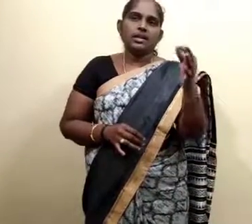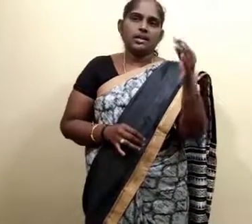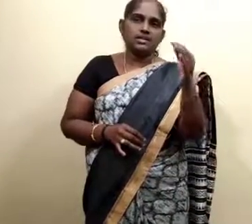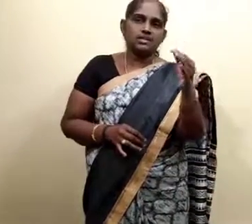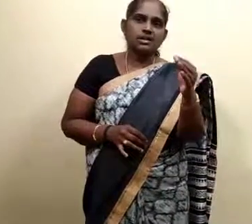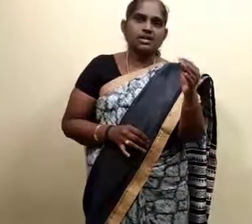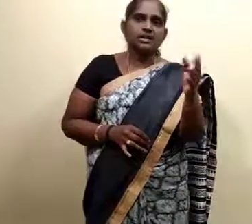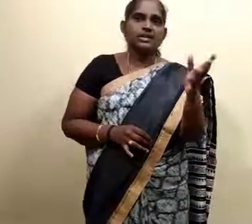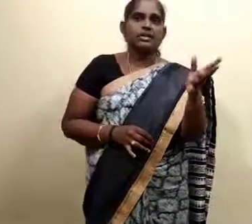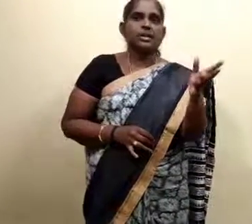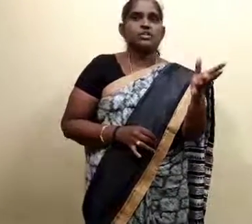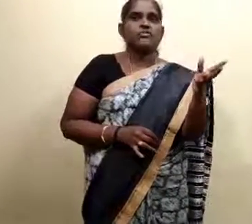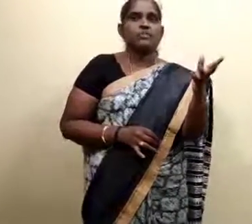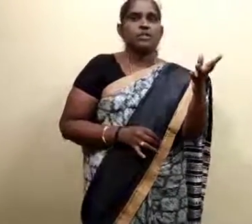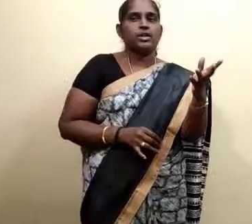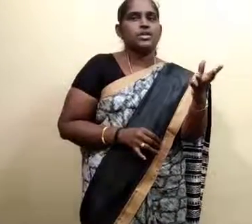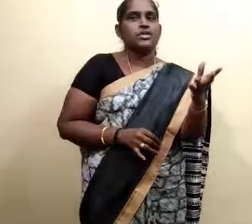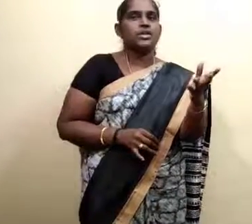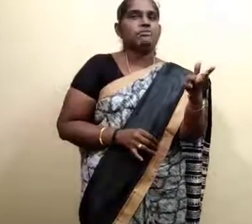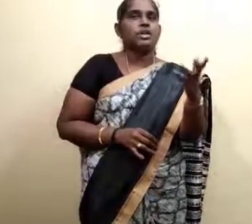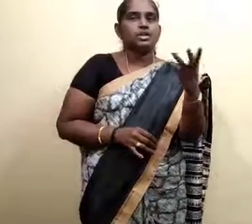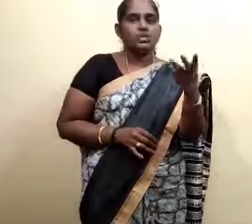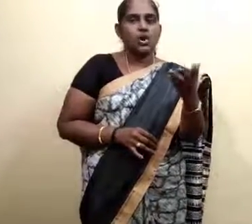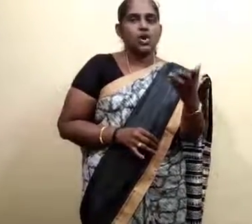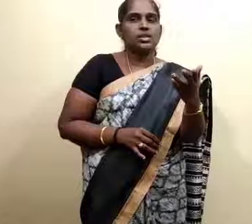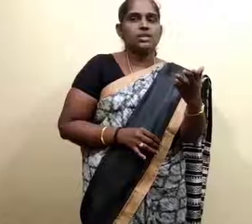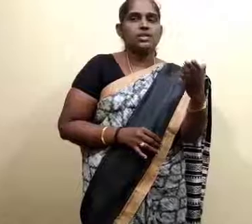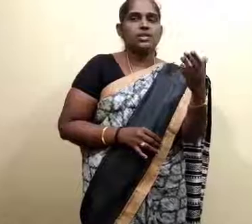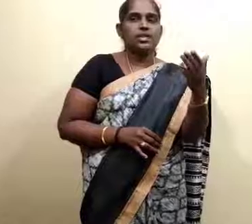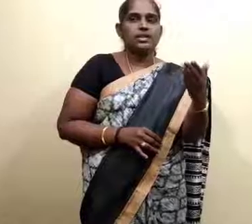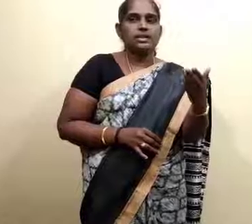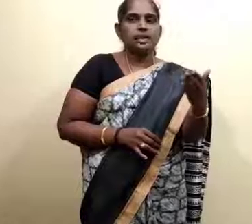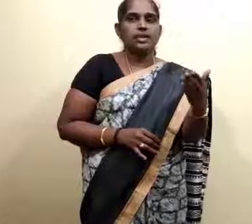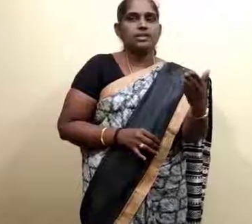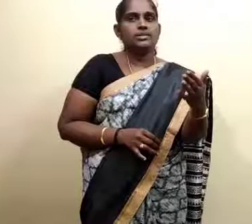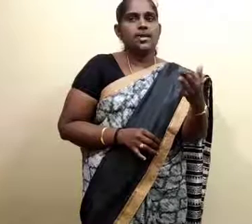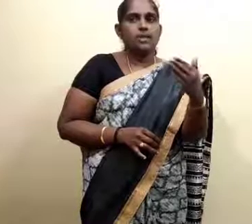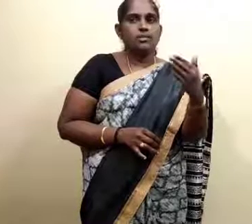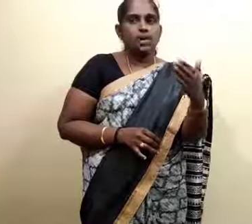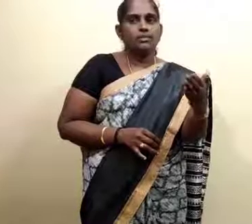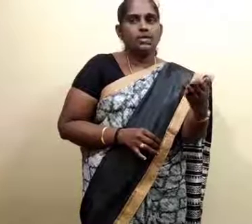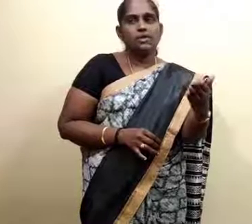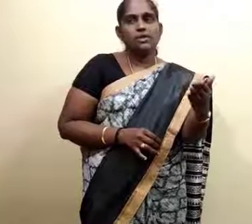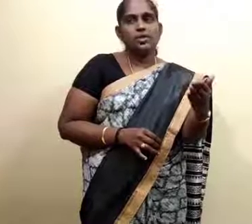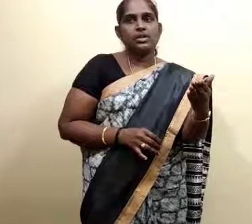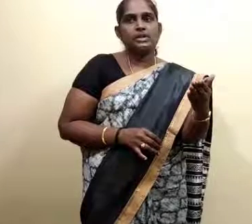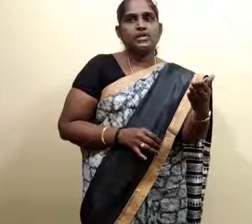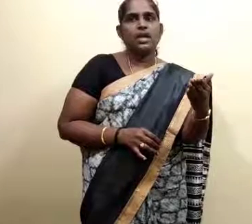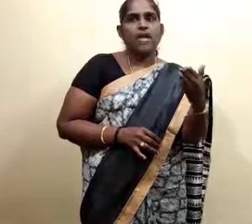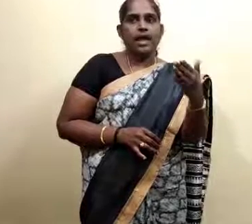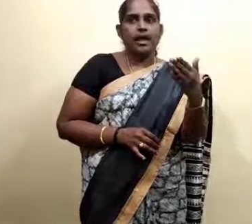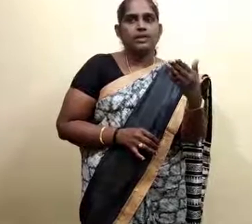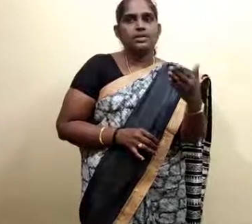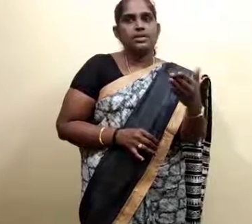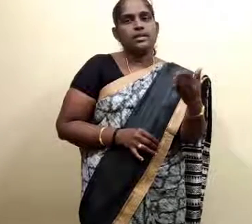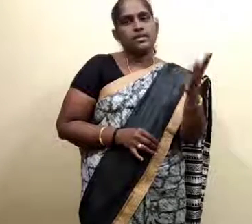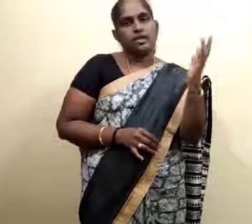Germany excelled in the production of potassium, salt, dyes, pharmaceuticals, and